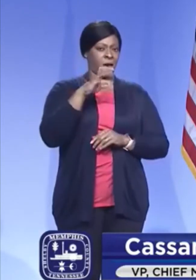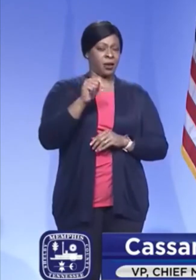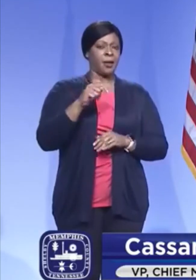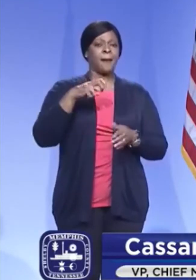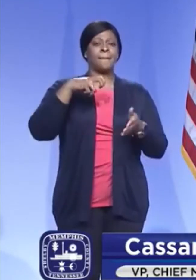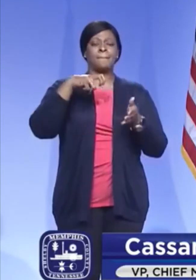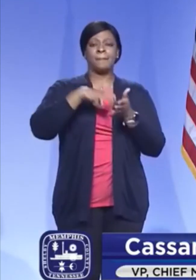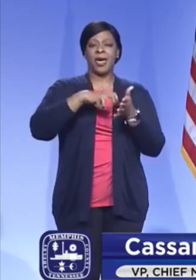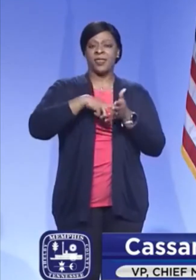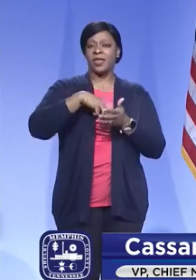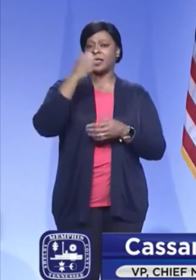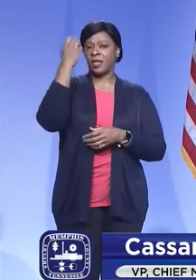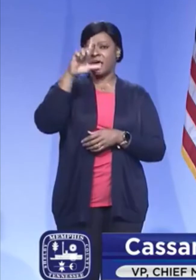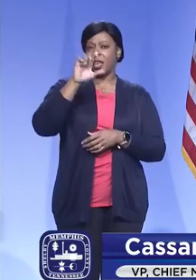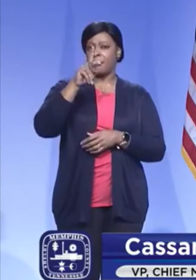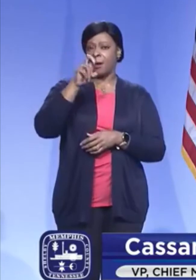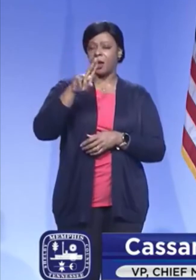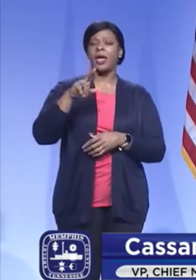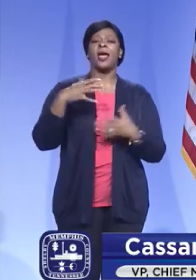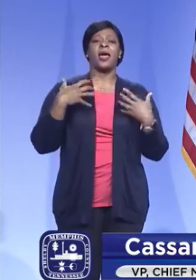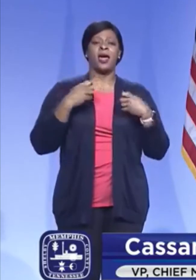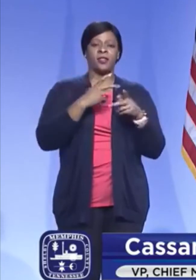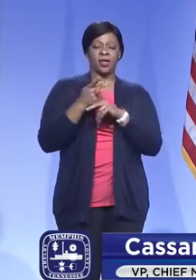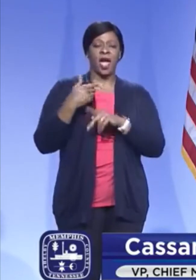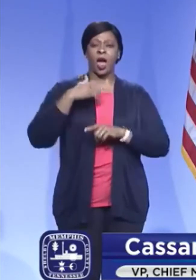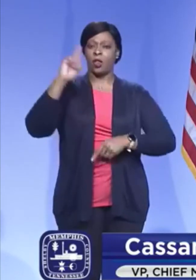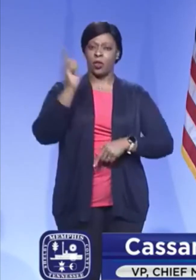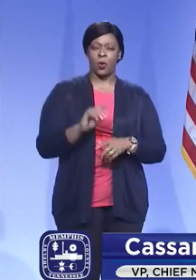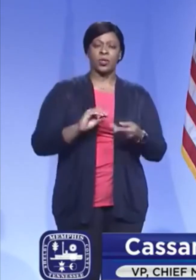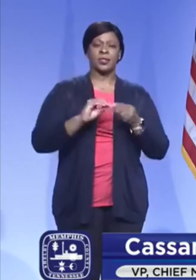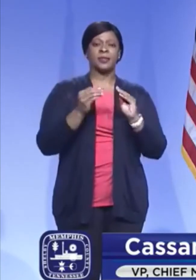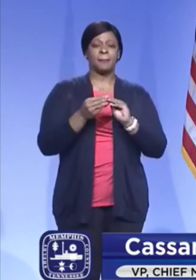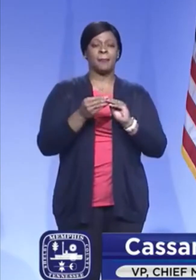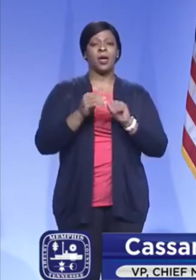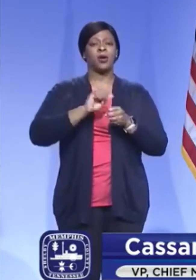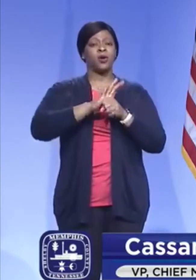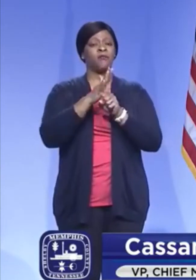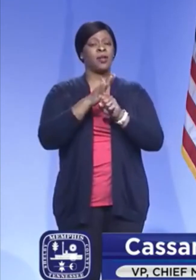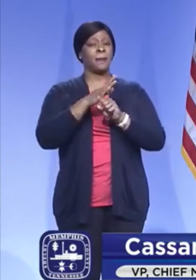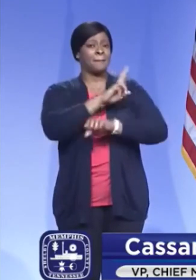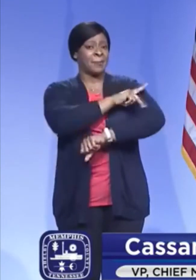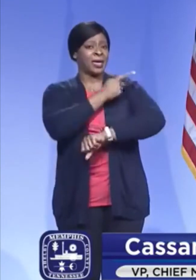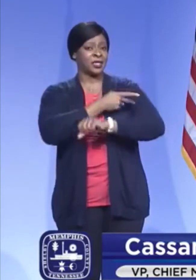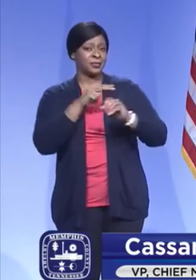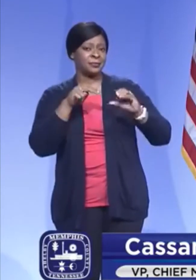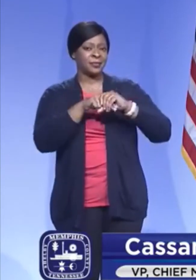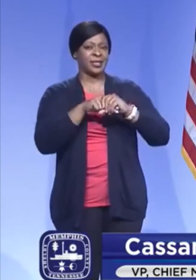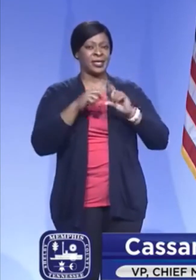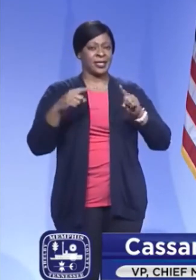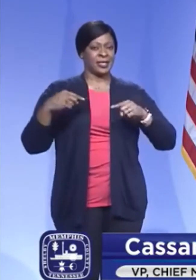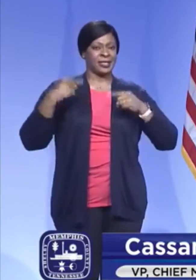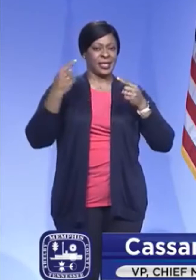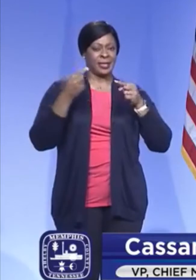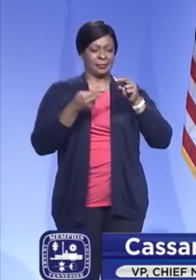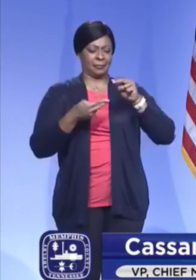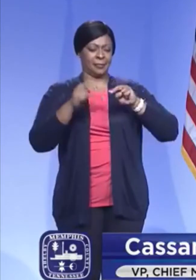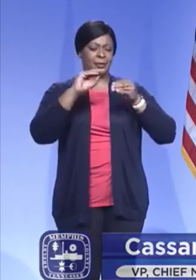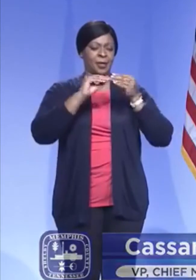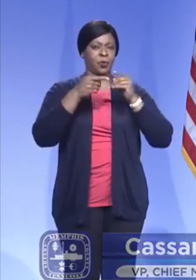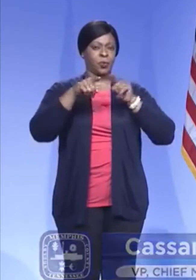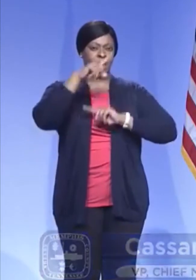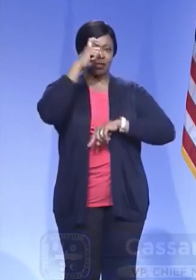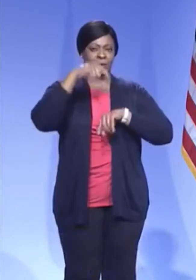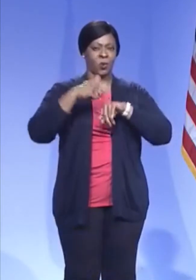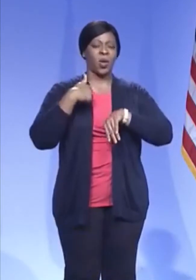Bonheur Healthcare had its lowest number of COVID inpatients since the peak that we saw in the summer. We were